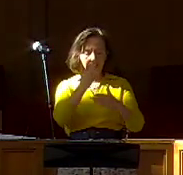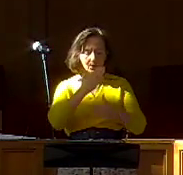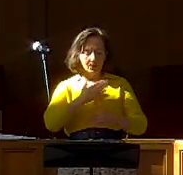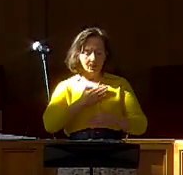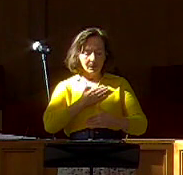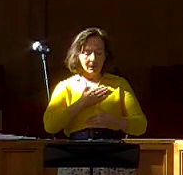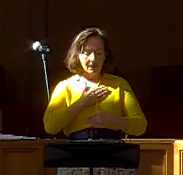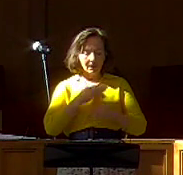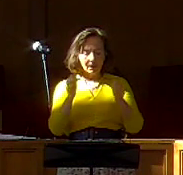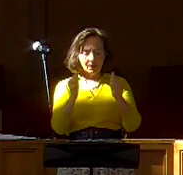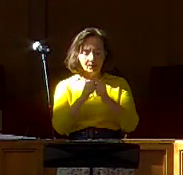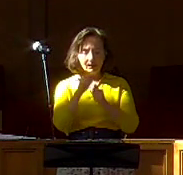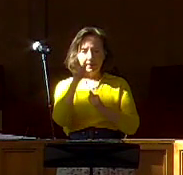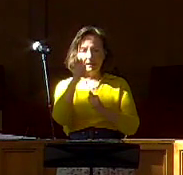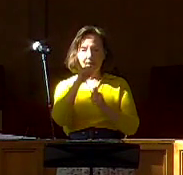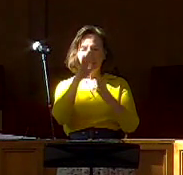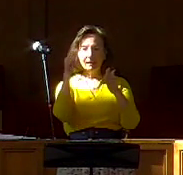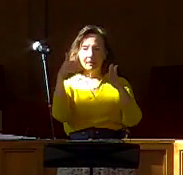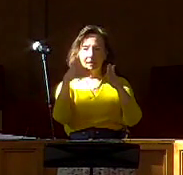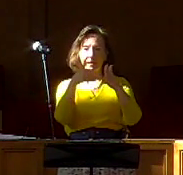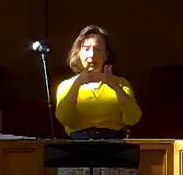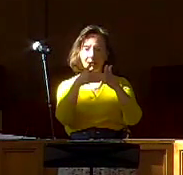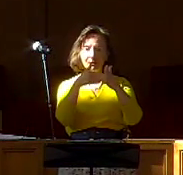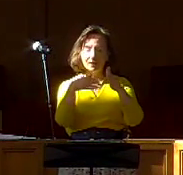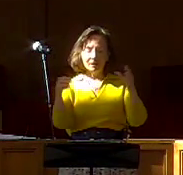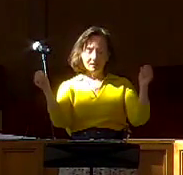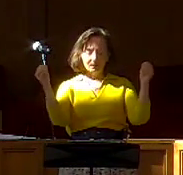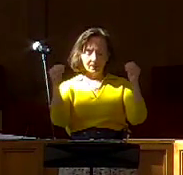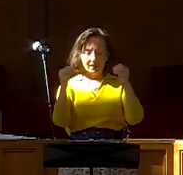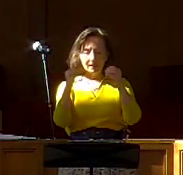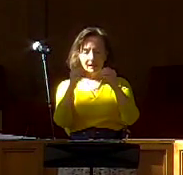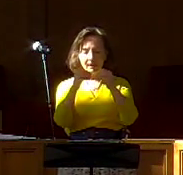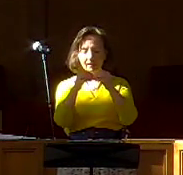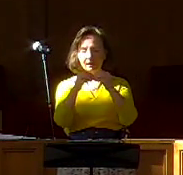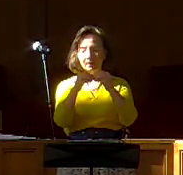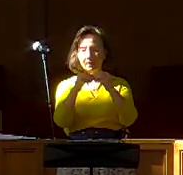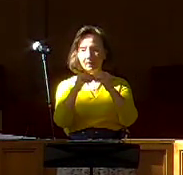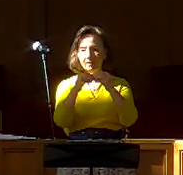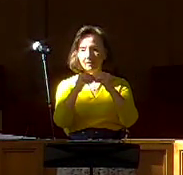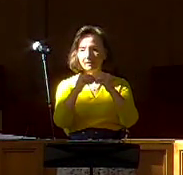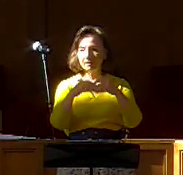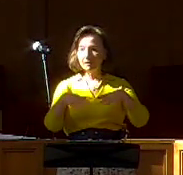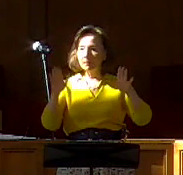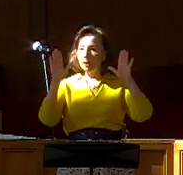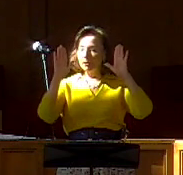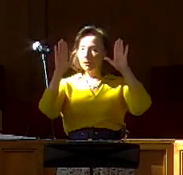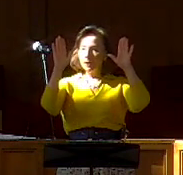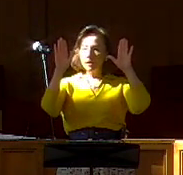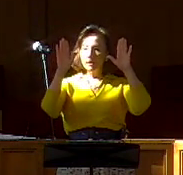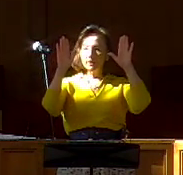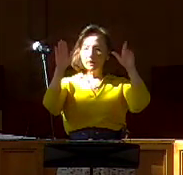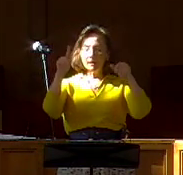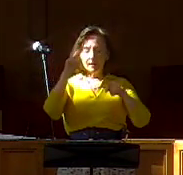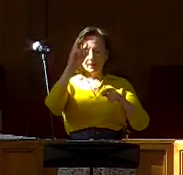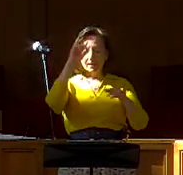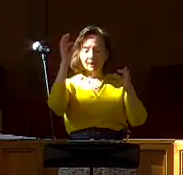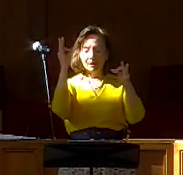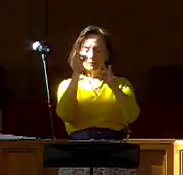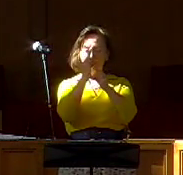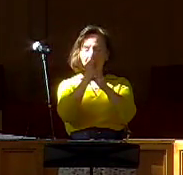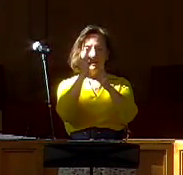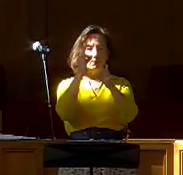Blessings are mine with 10,000 beside. Great